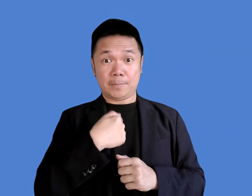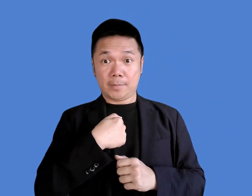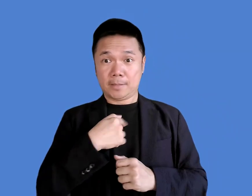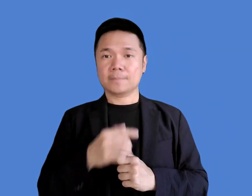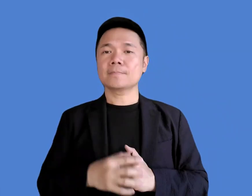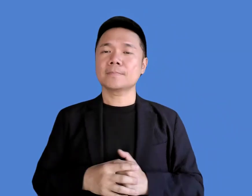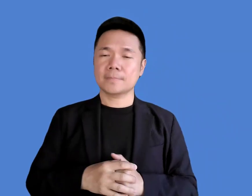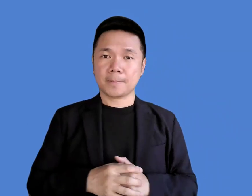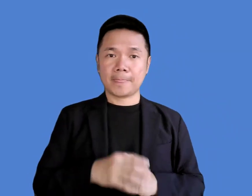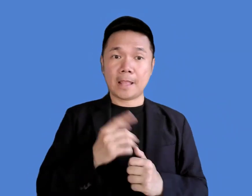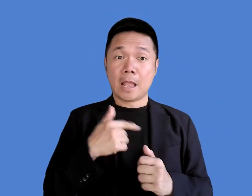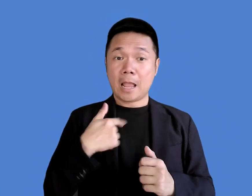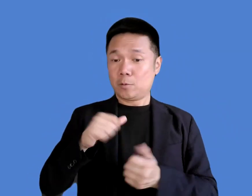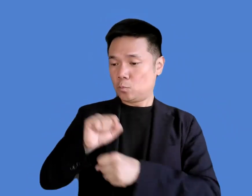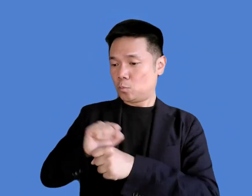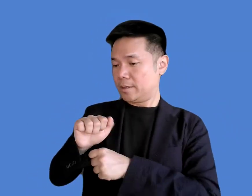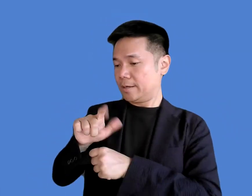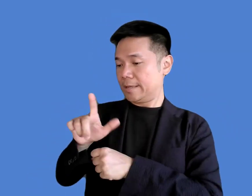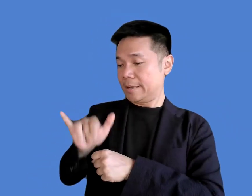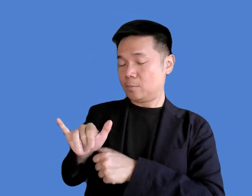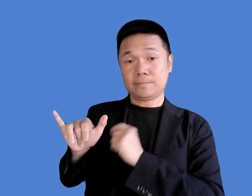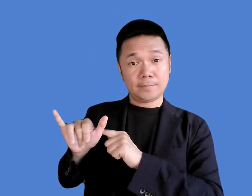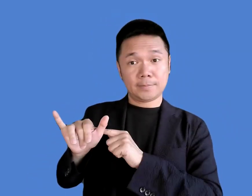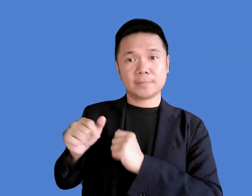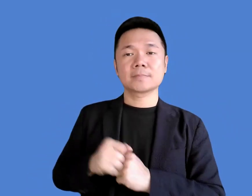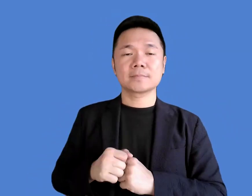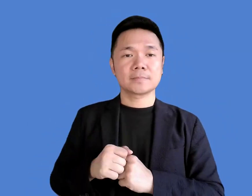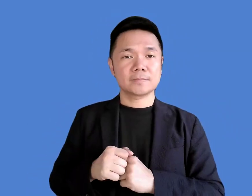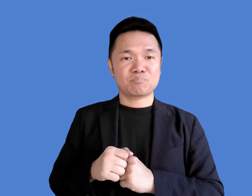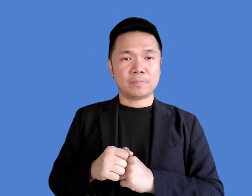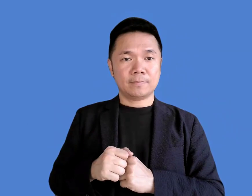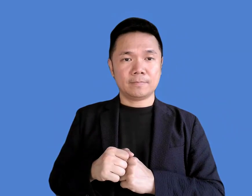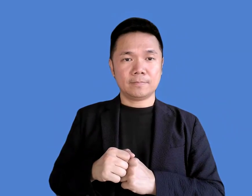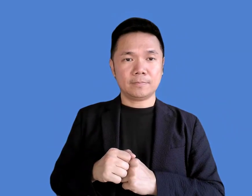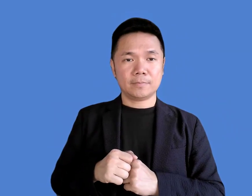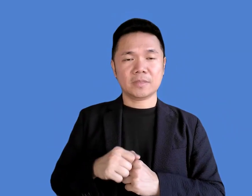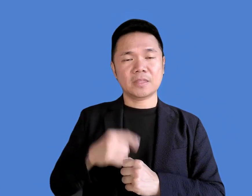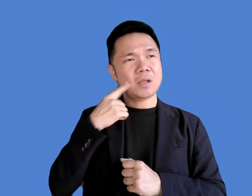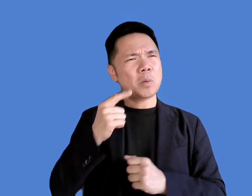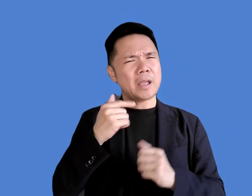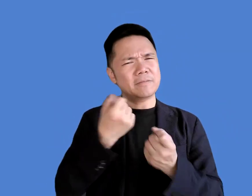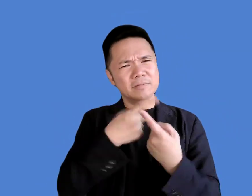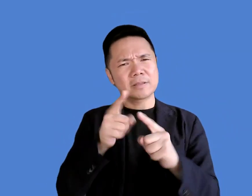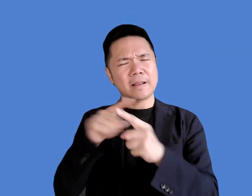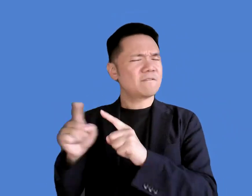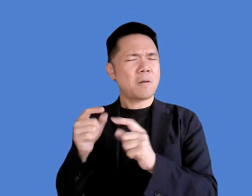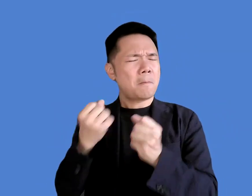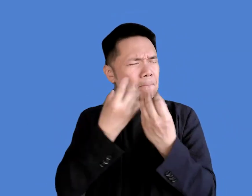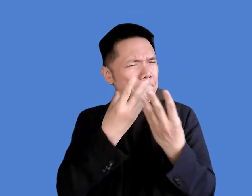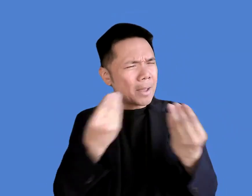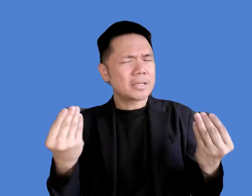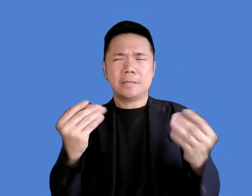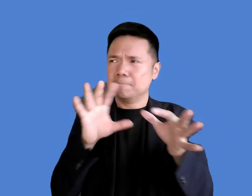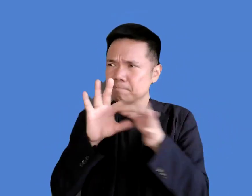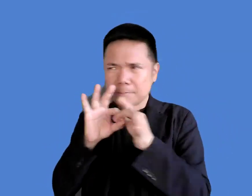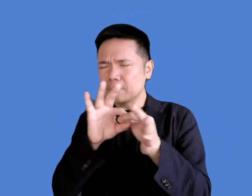of work on Ally and worked with our bigger corporates, these corporations have tens of thousands of employees. So what we said to